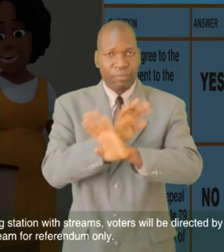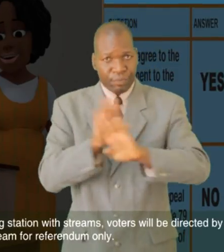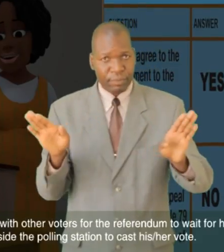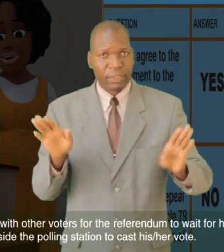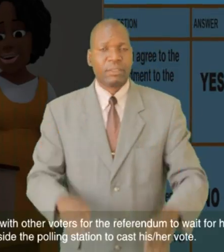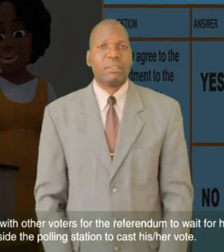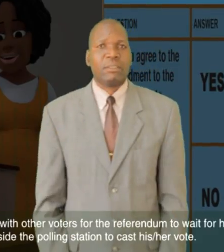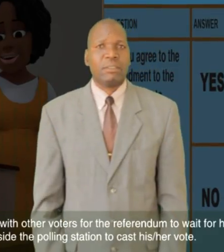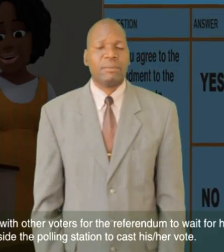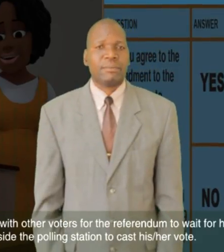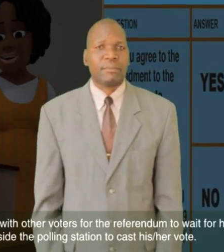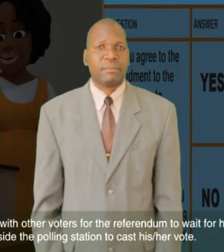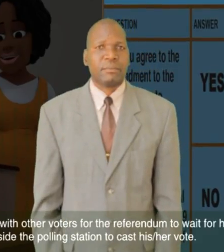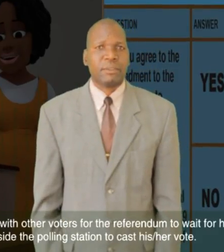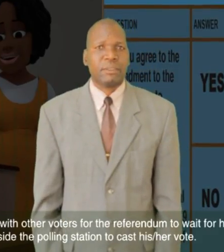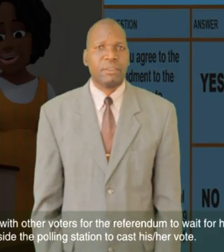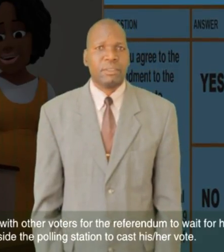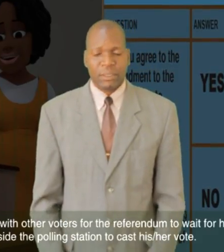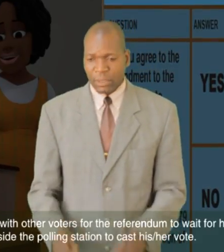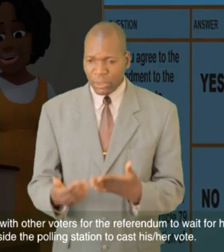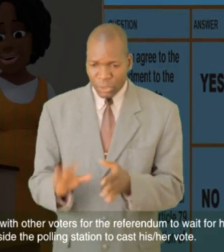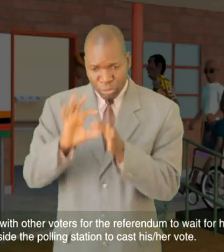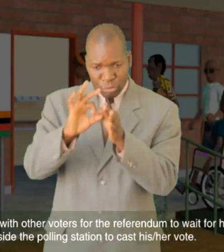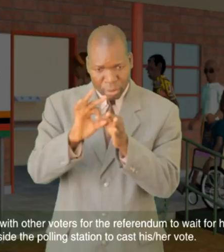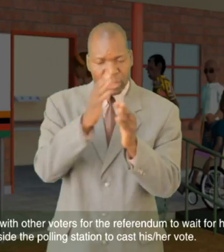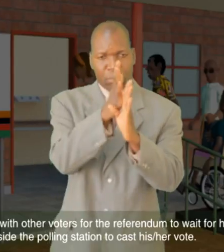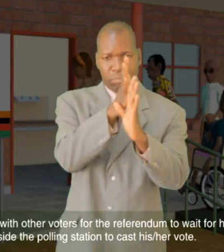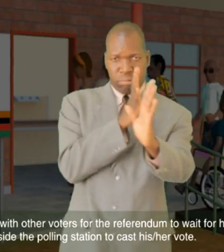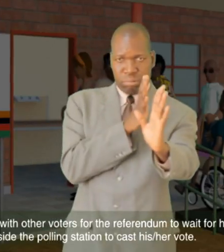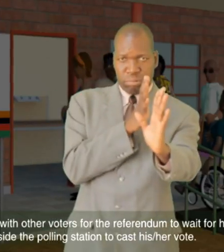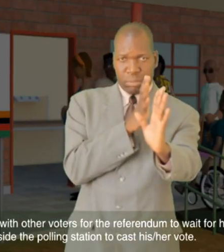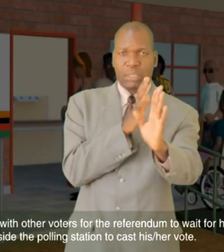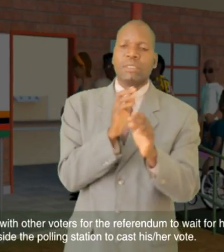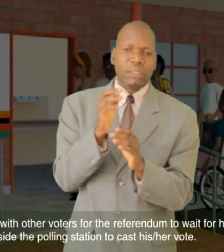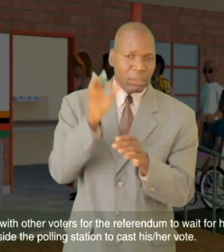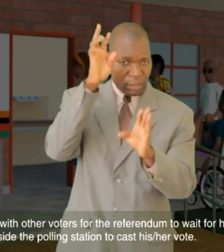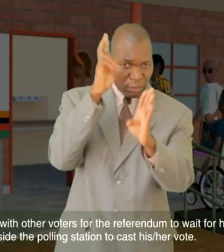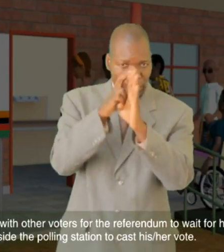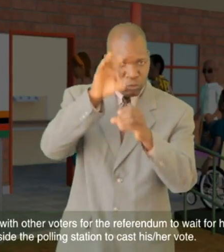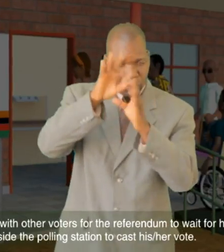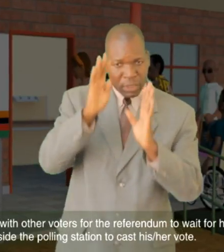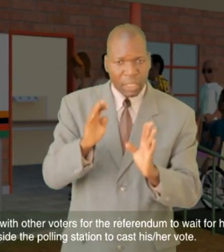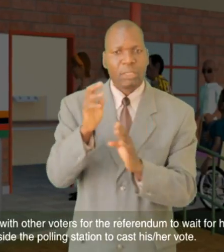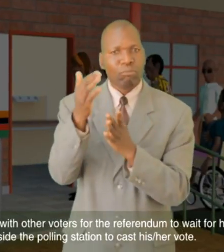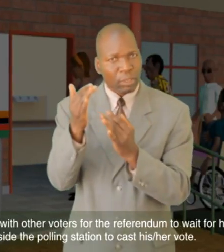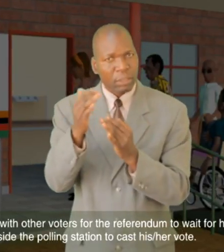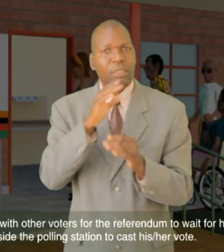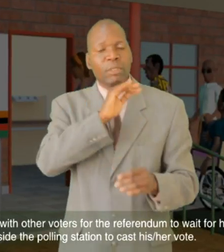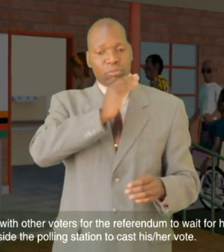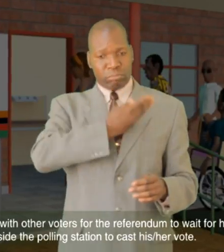A voter lines up with other voters for the referendum to wait for his or her turn to be allowed inside the polling station to cast his or